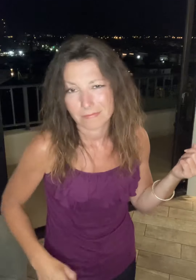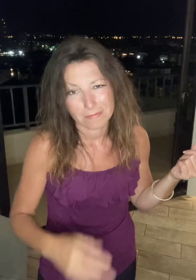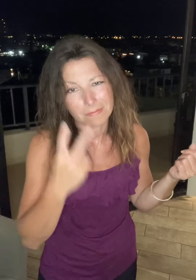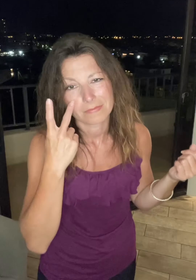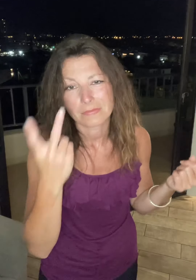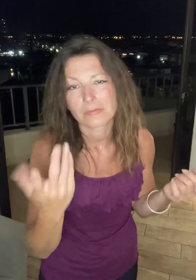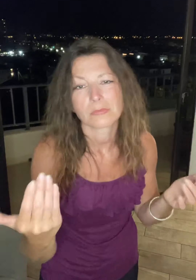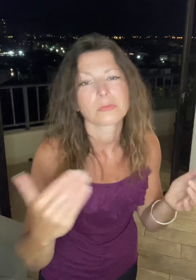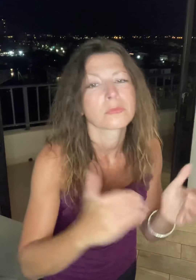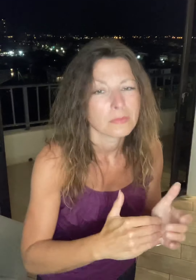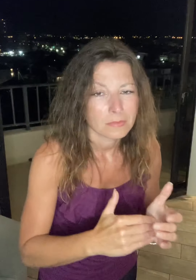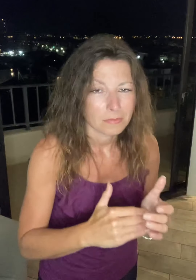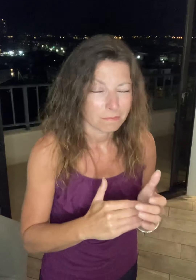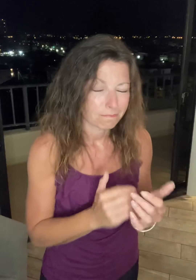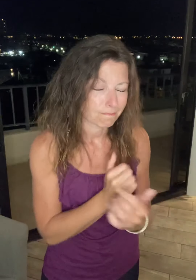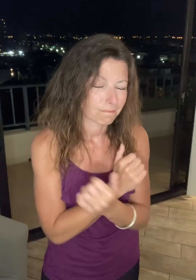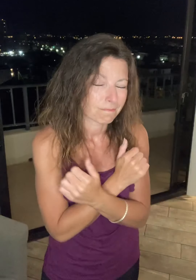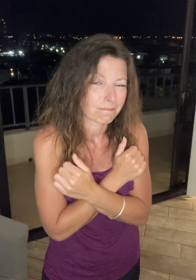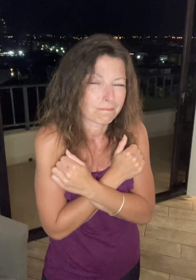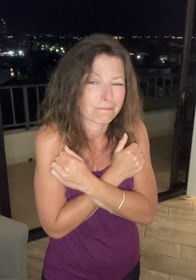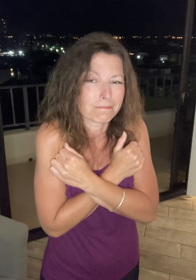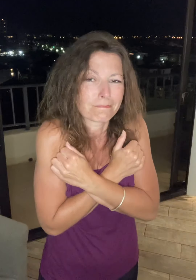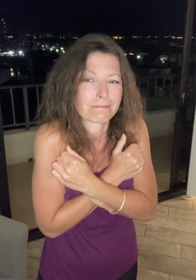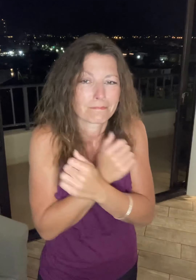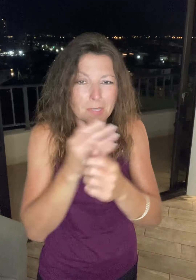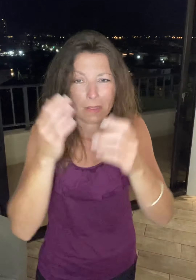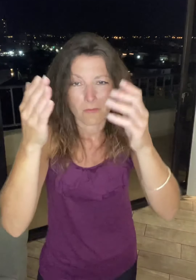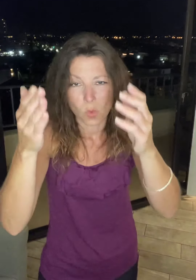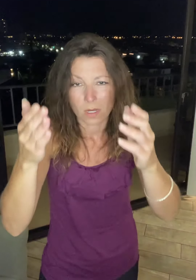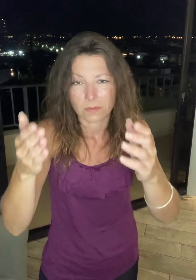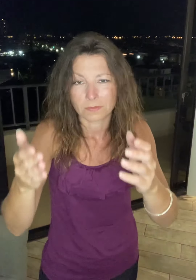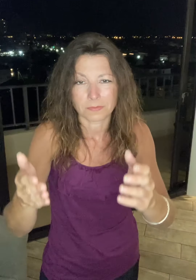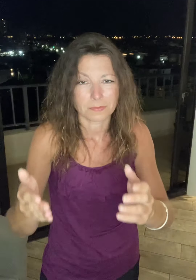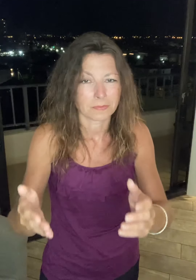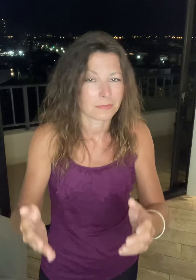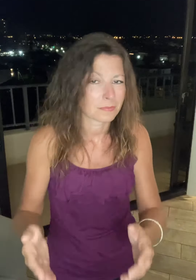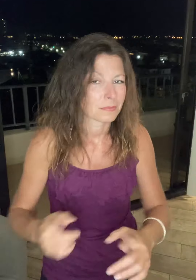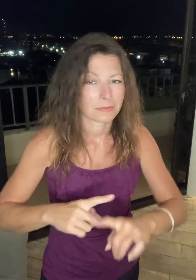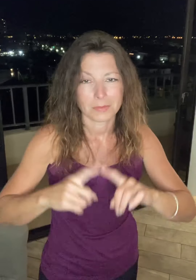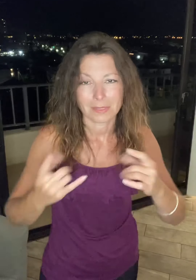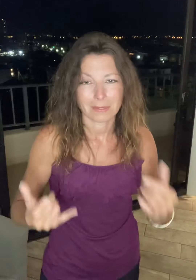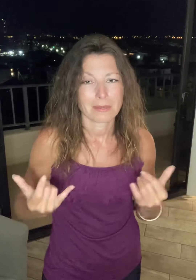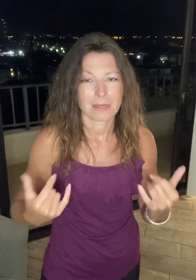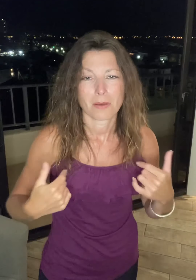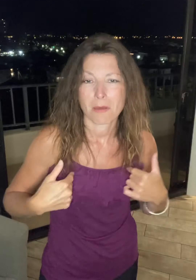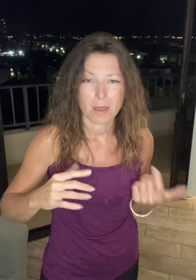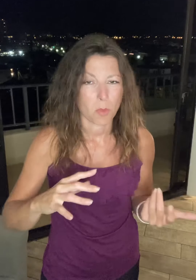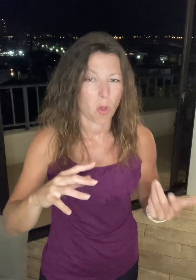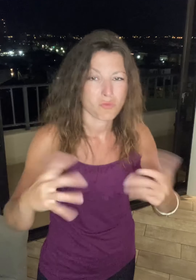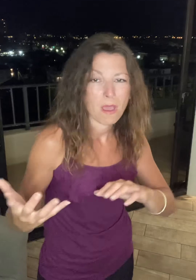See you again, my love's more. Yeah, I'm a wreck of a thousand people